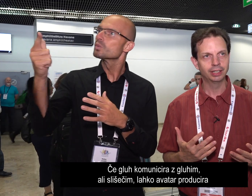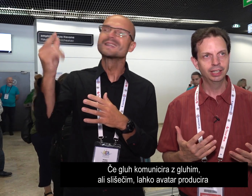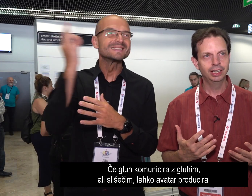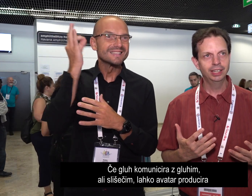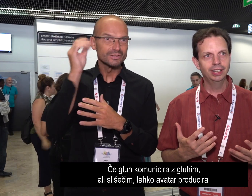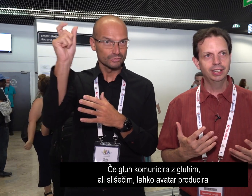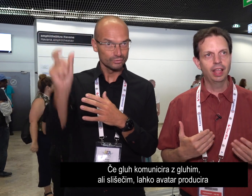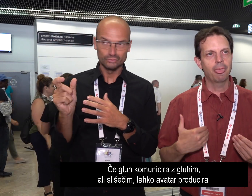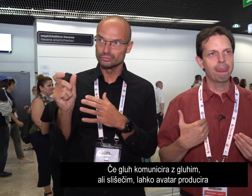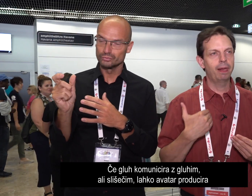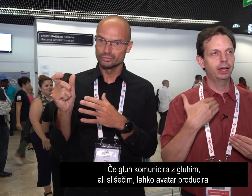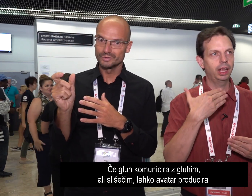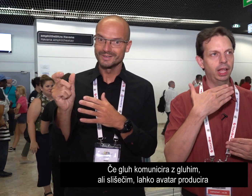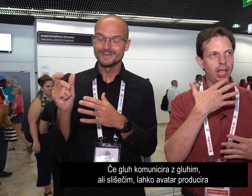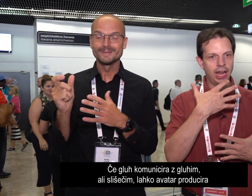online,